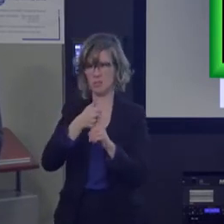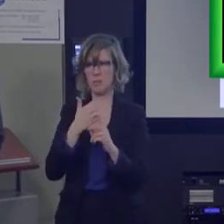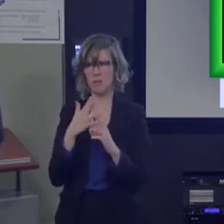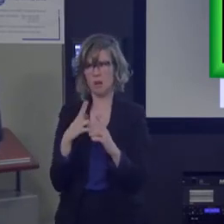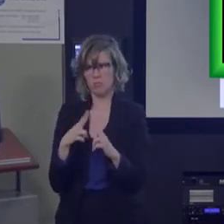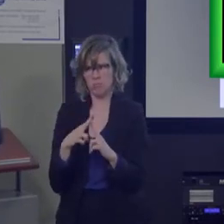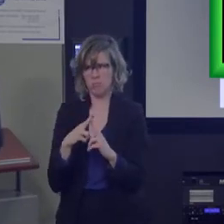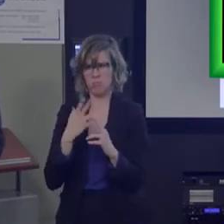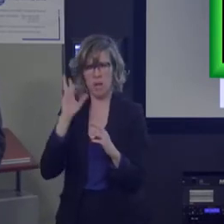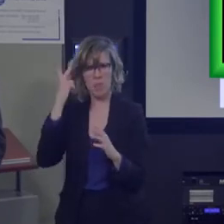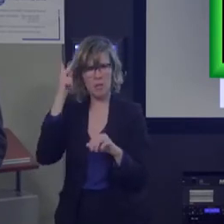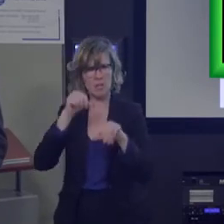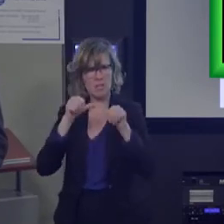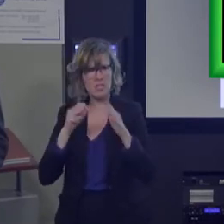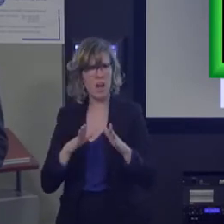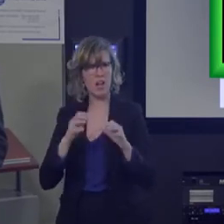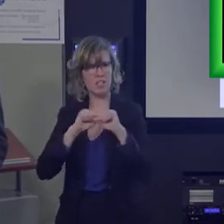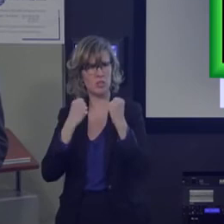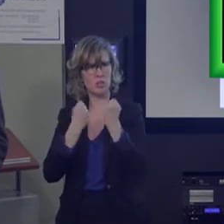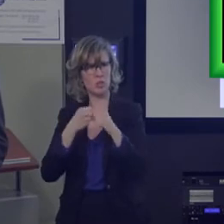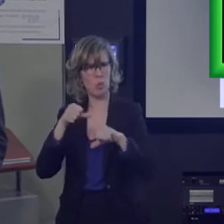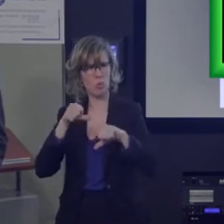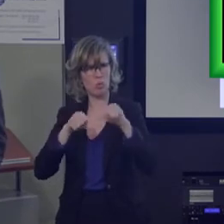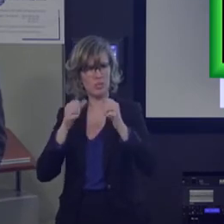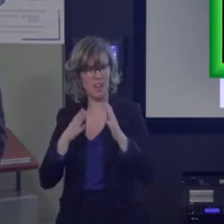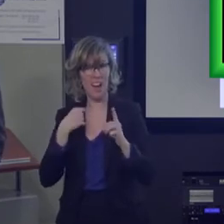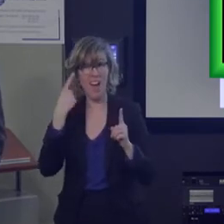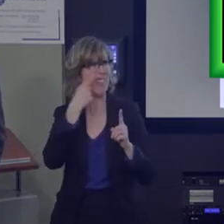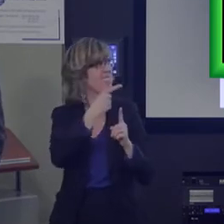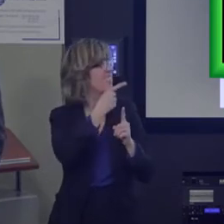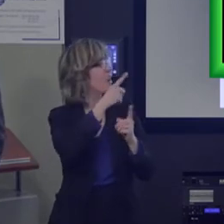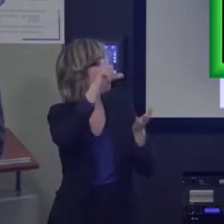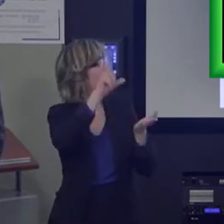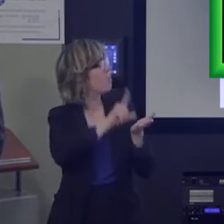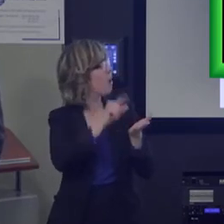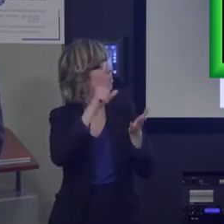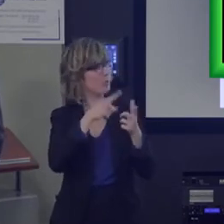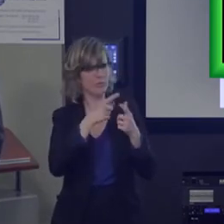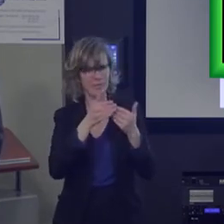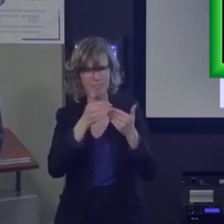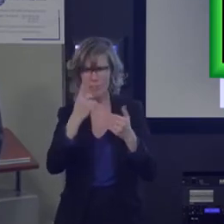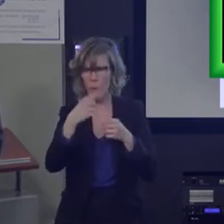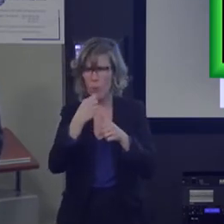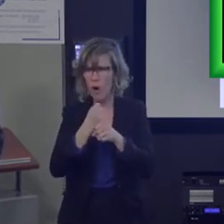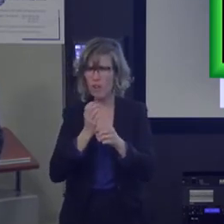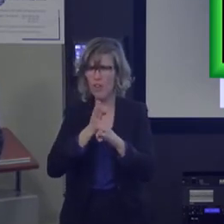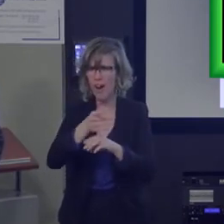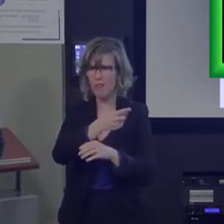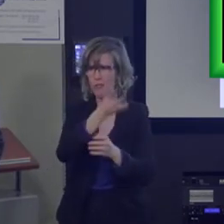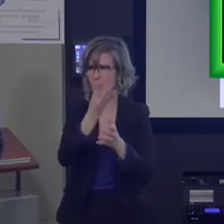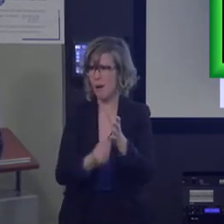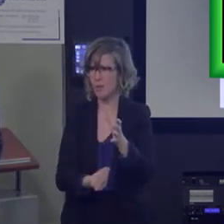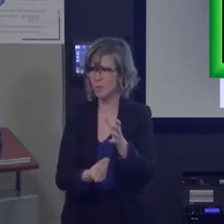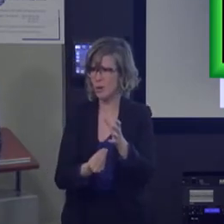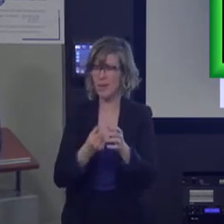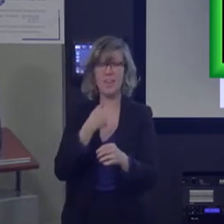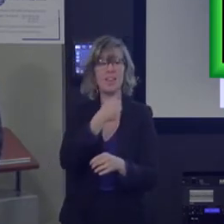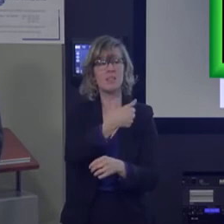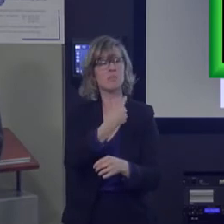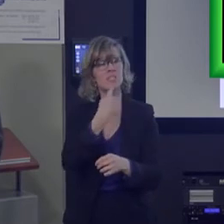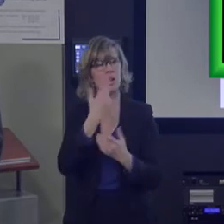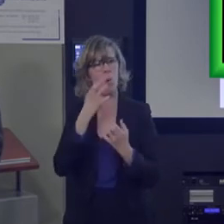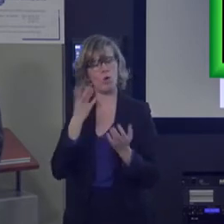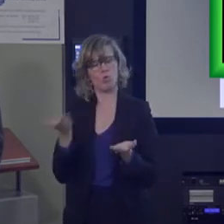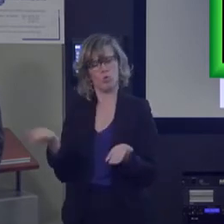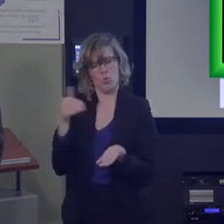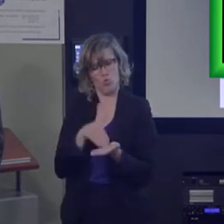scientist, actually died in a year of when this book came out. He said he wanted to research the relation between